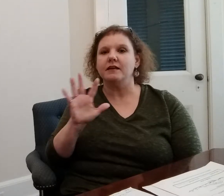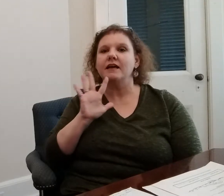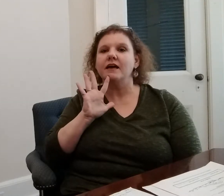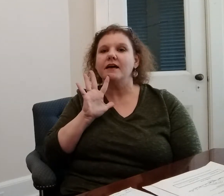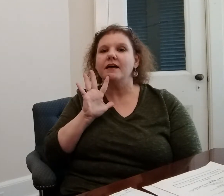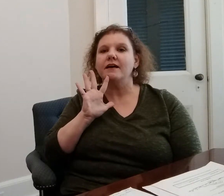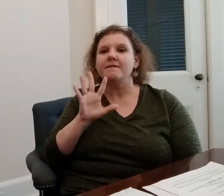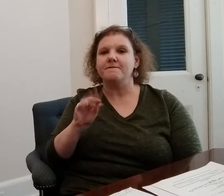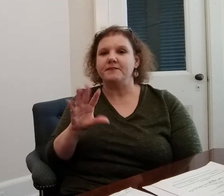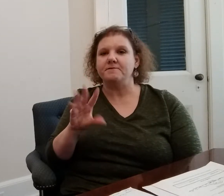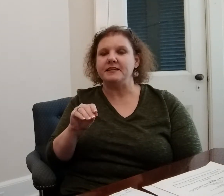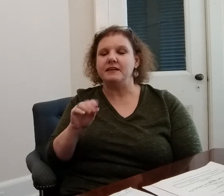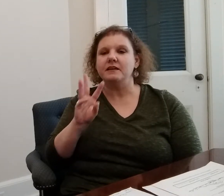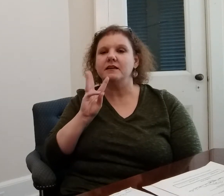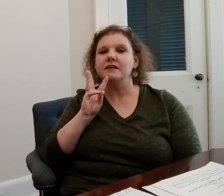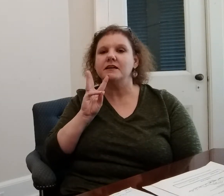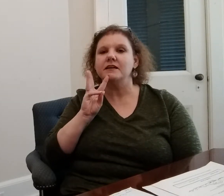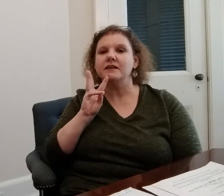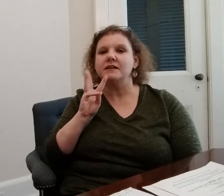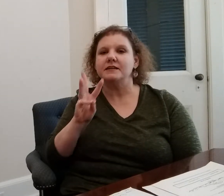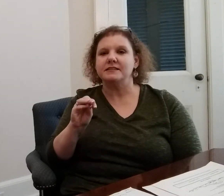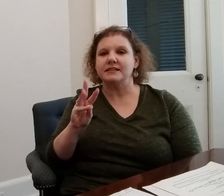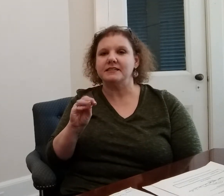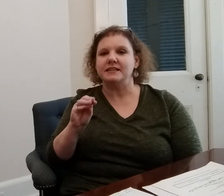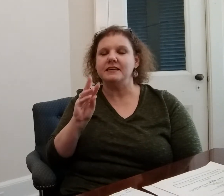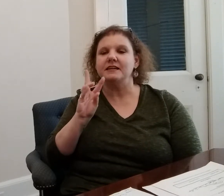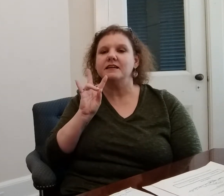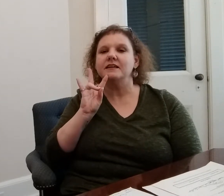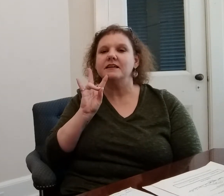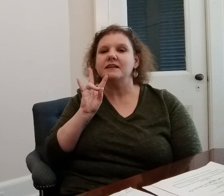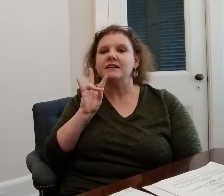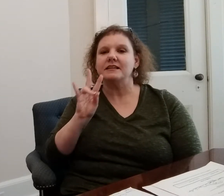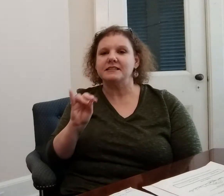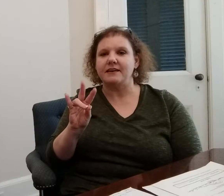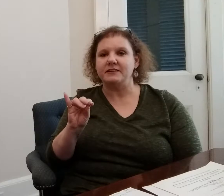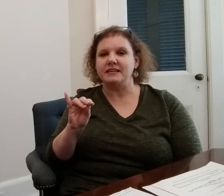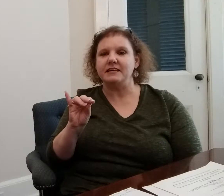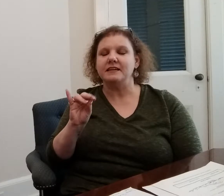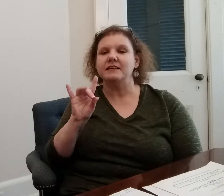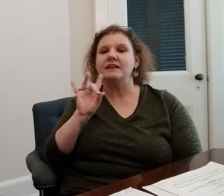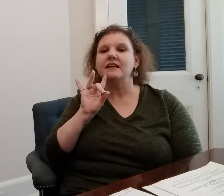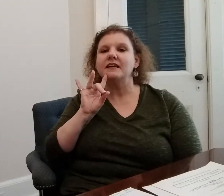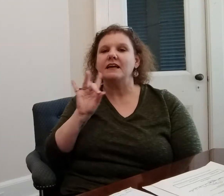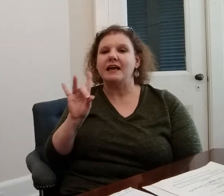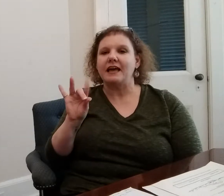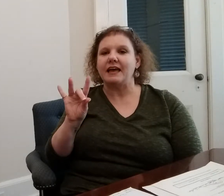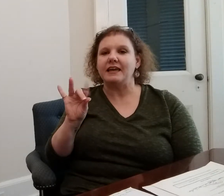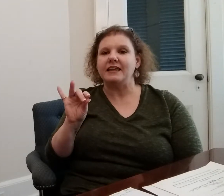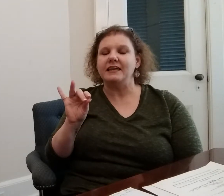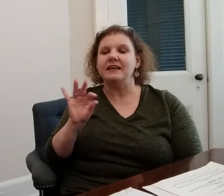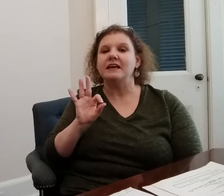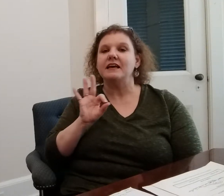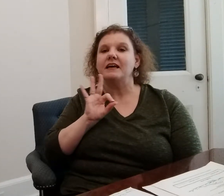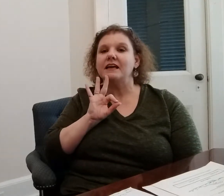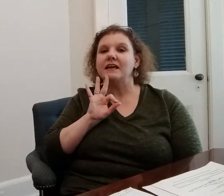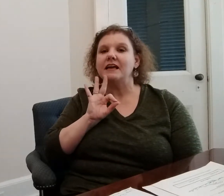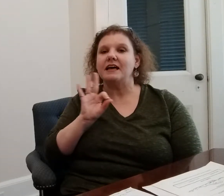50 60 70 80